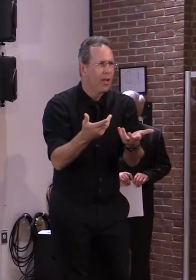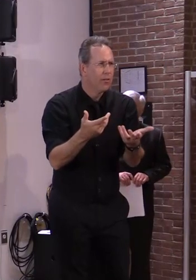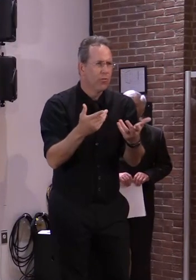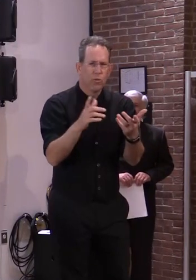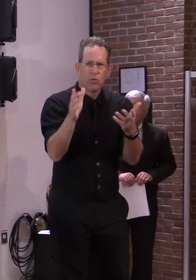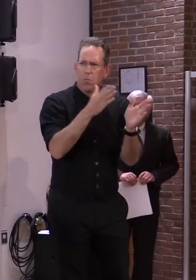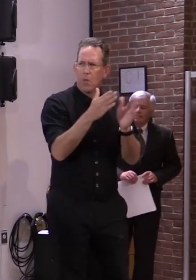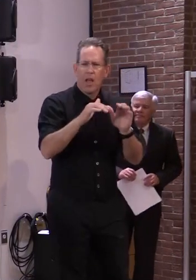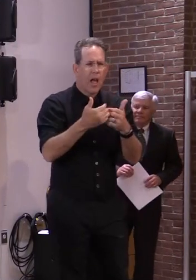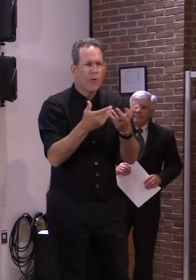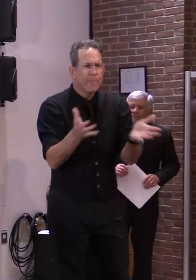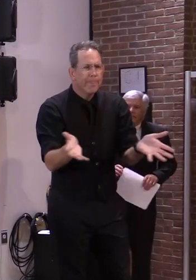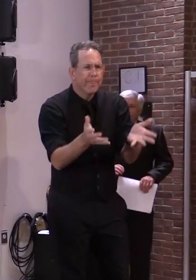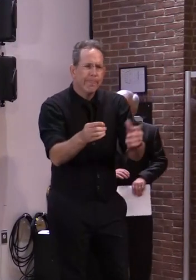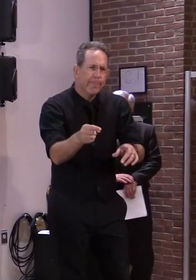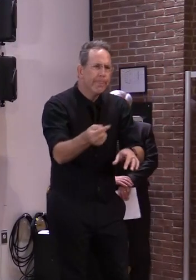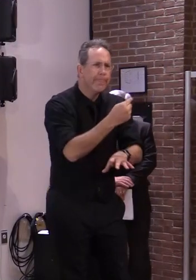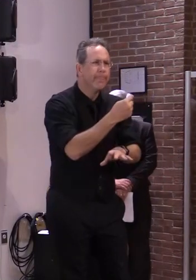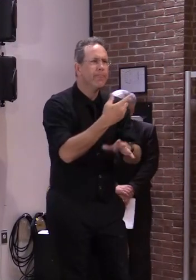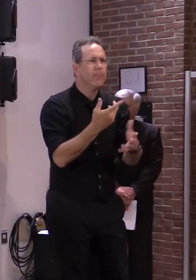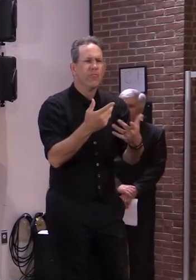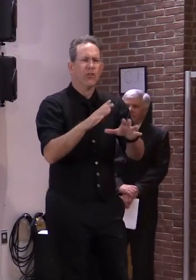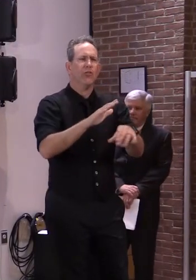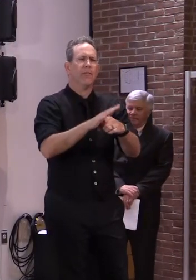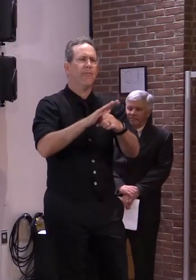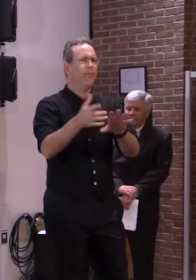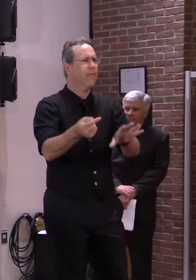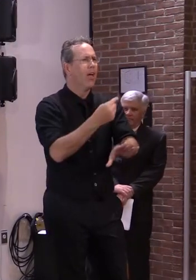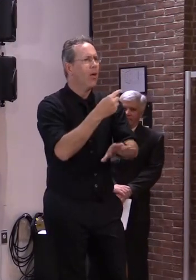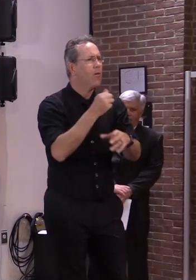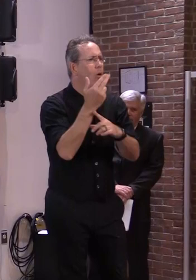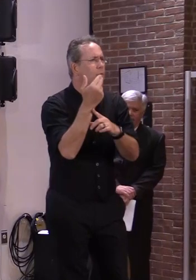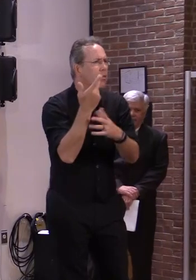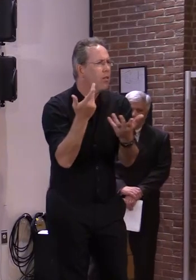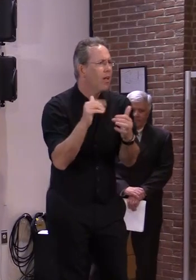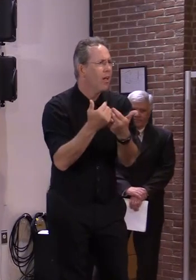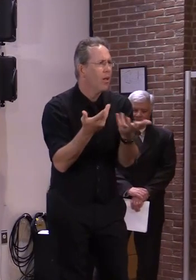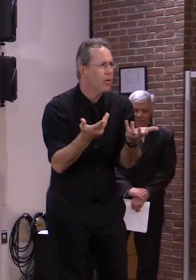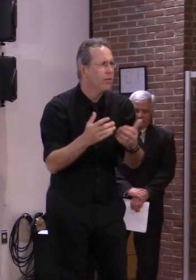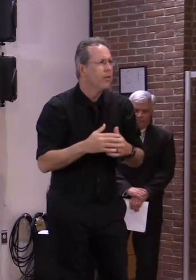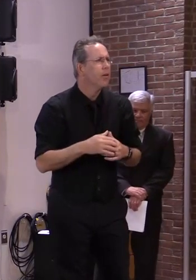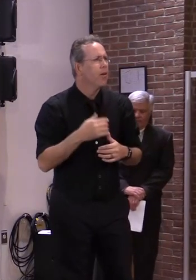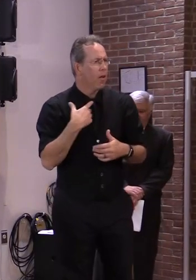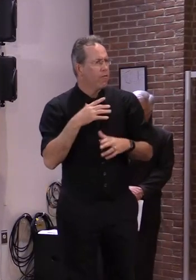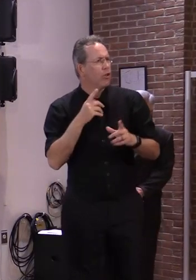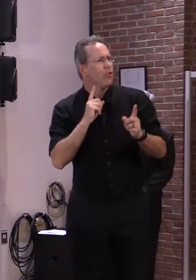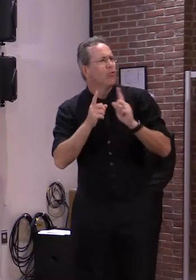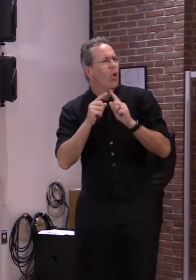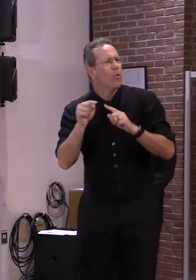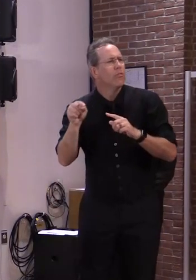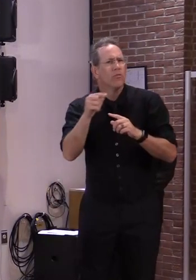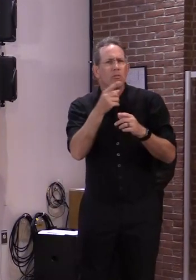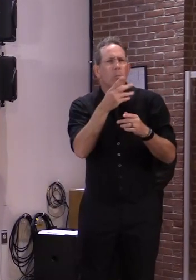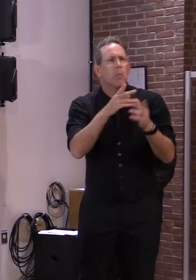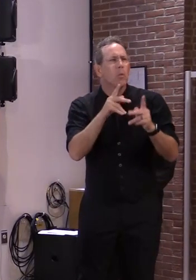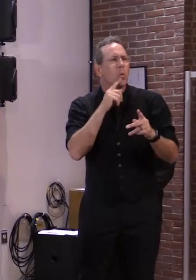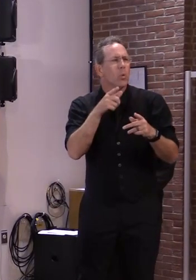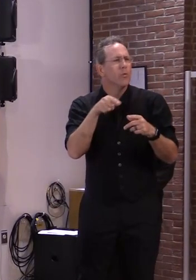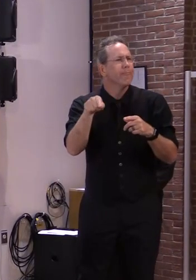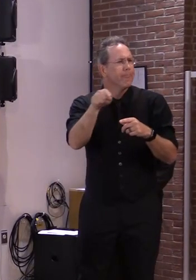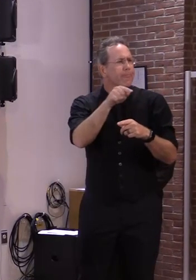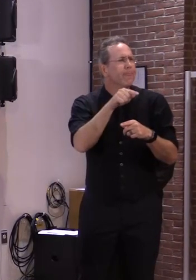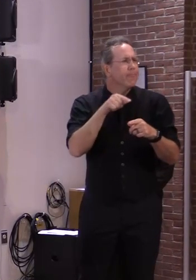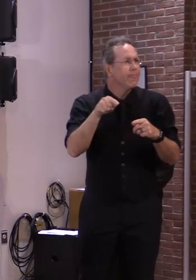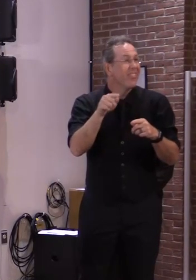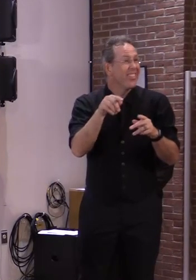they can rent them out or whatever they want to do with them? I've talked to several police chiefs, and they've indicated they